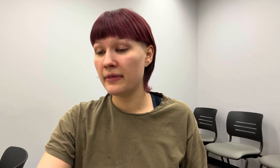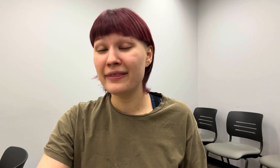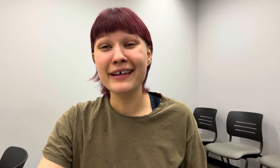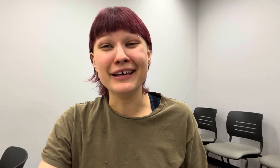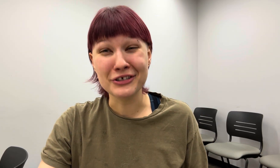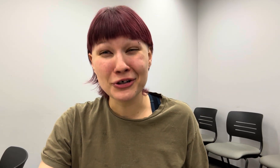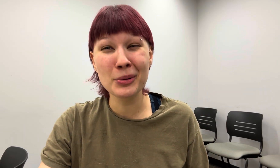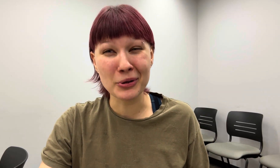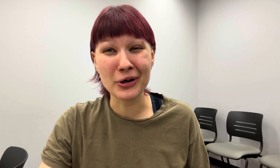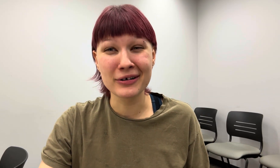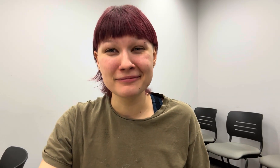the interpreter,